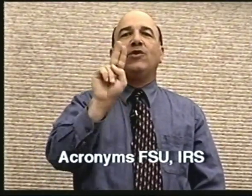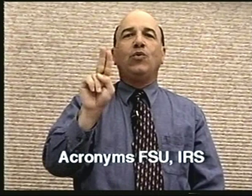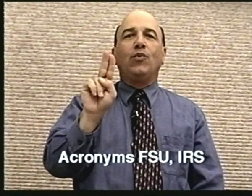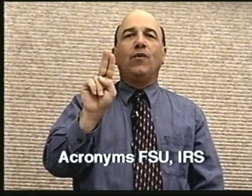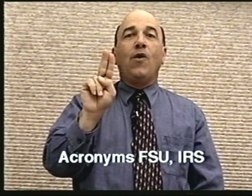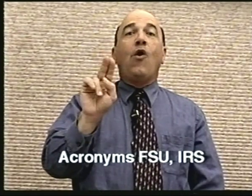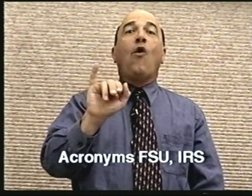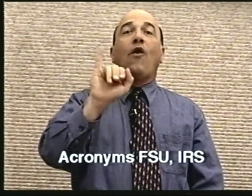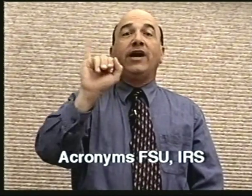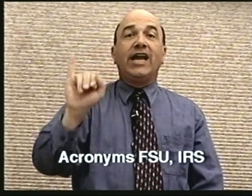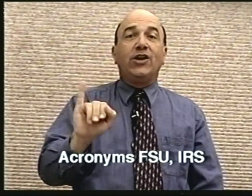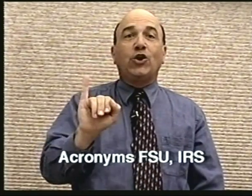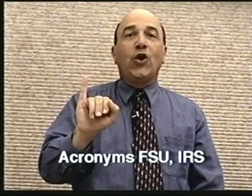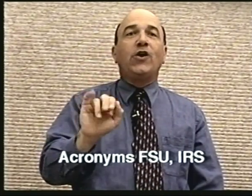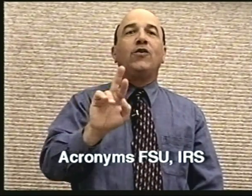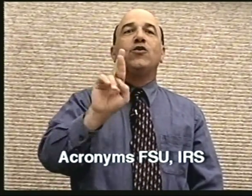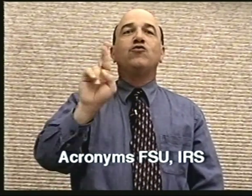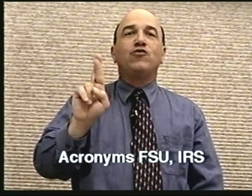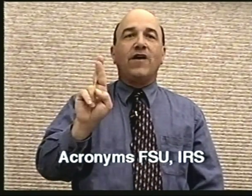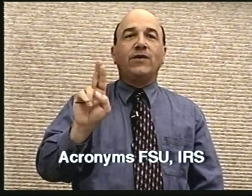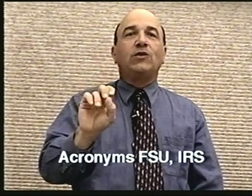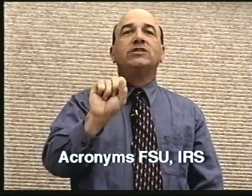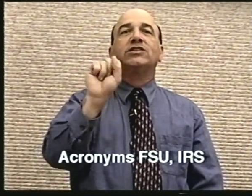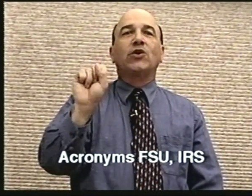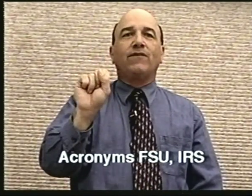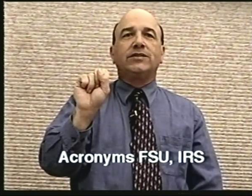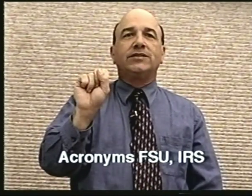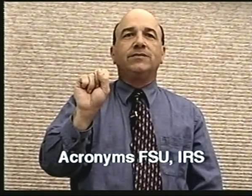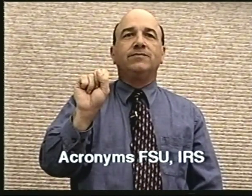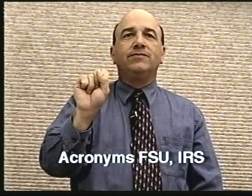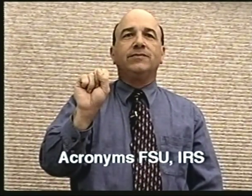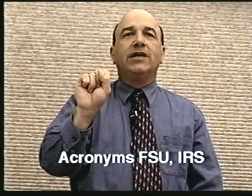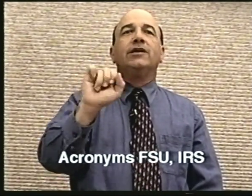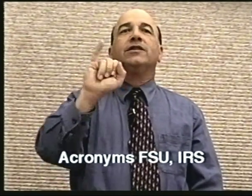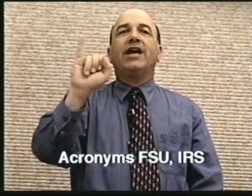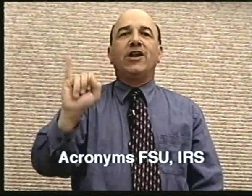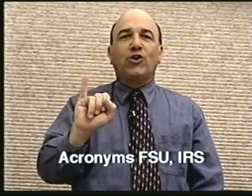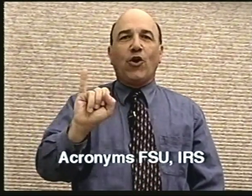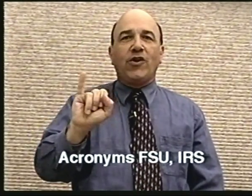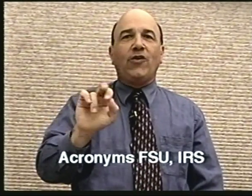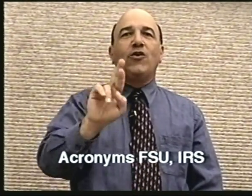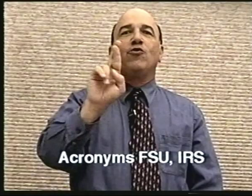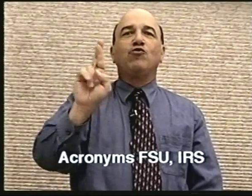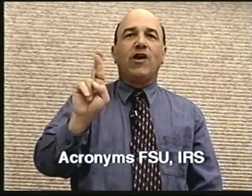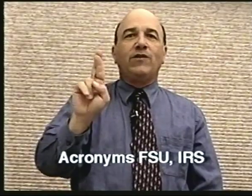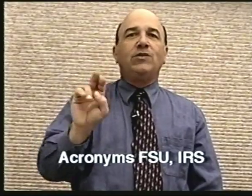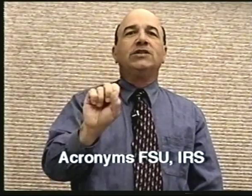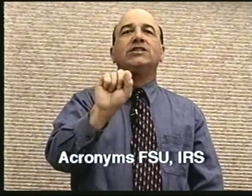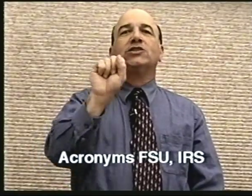FSU, or Internal Revenue Service. Internal Revenue